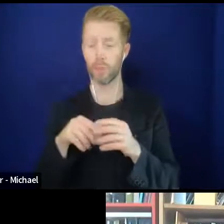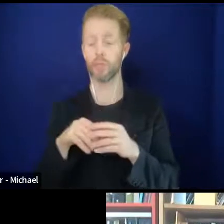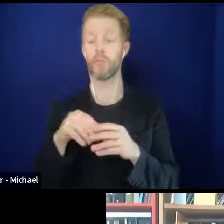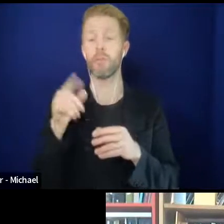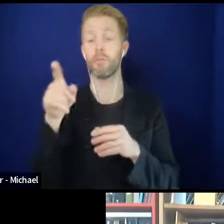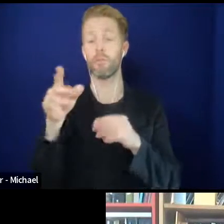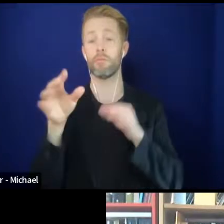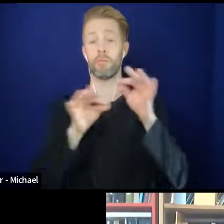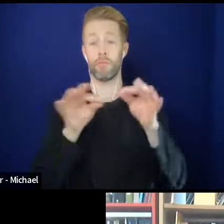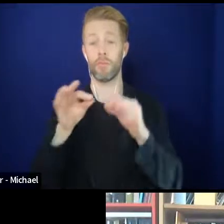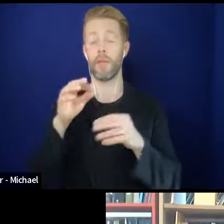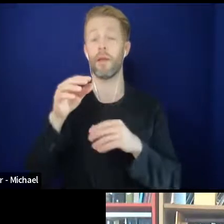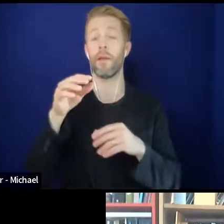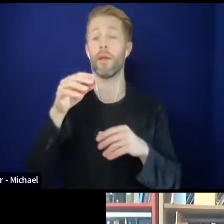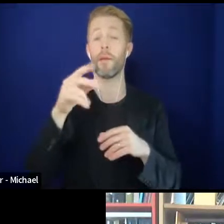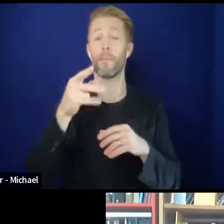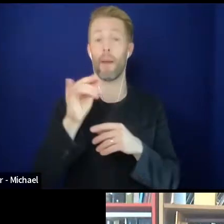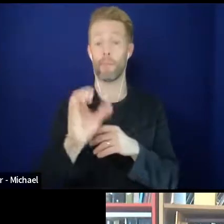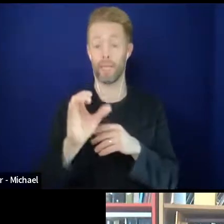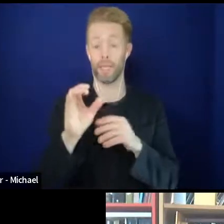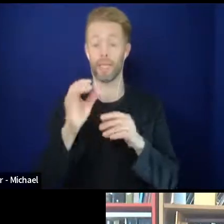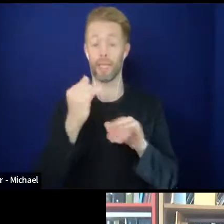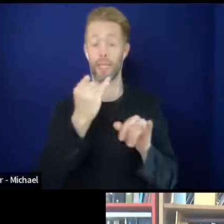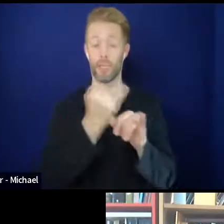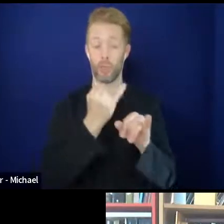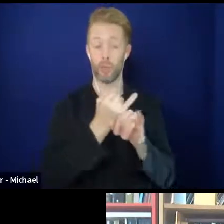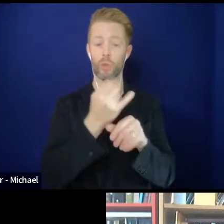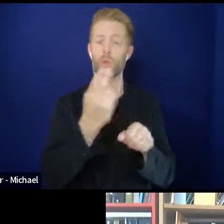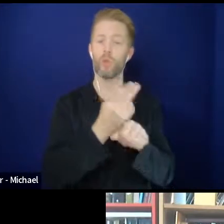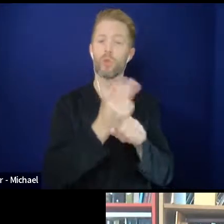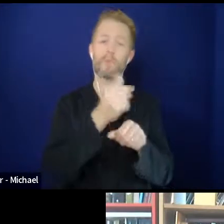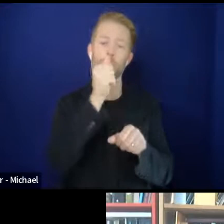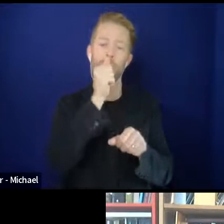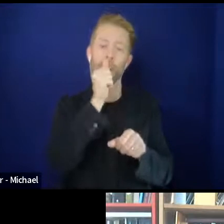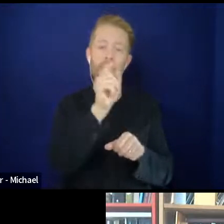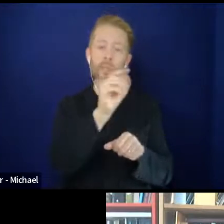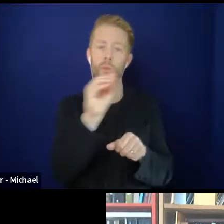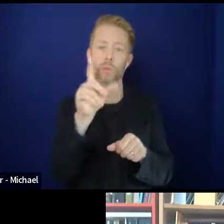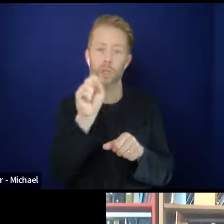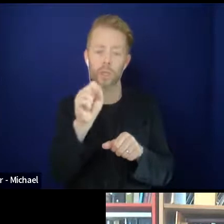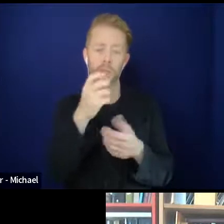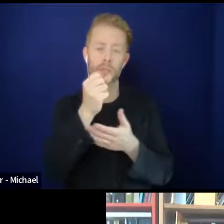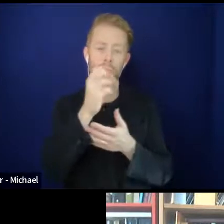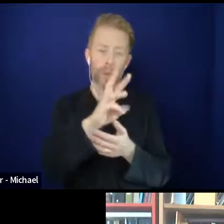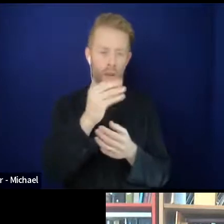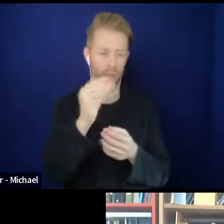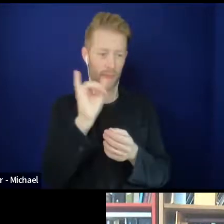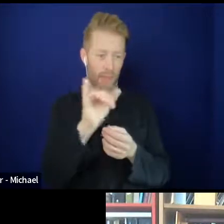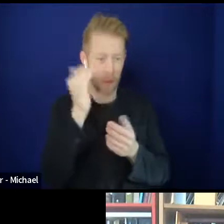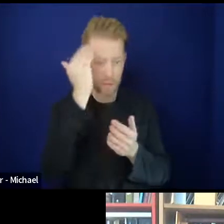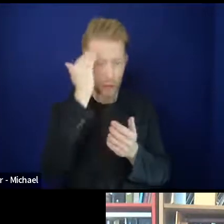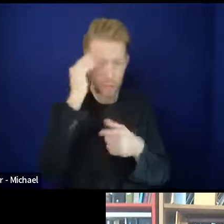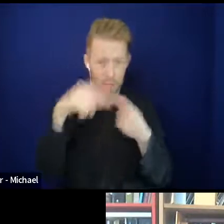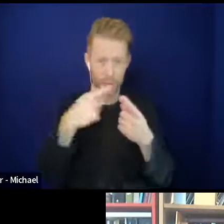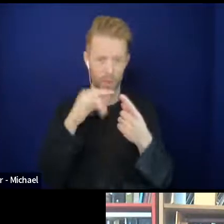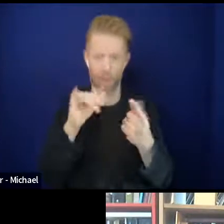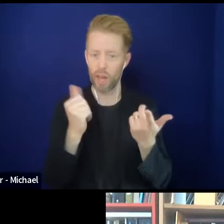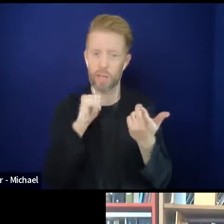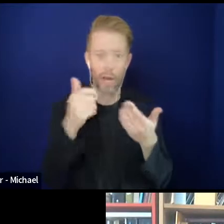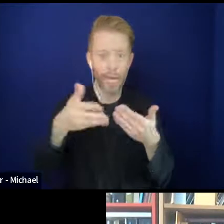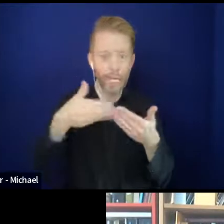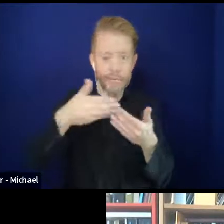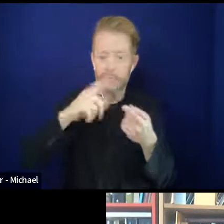public institutions use these private tools and how knowledge of these tools is not easily discovered, except,